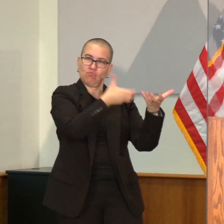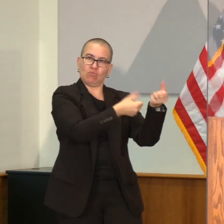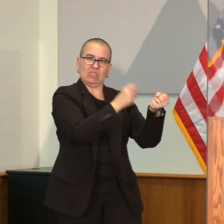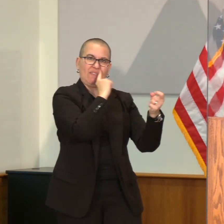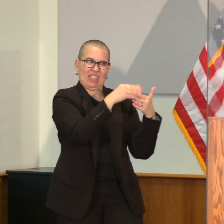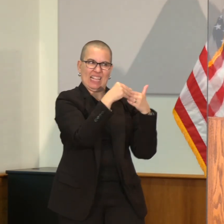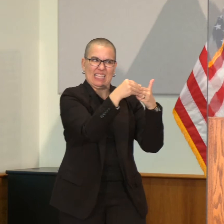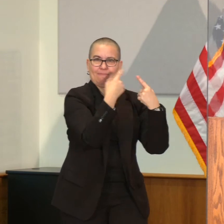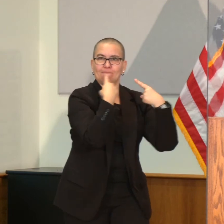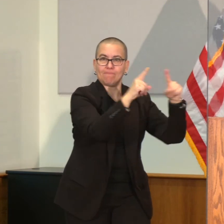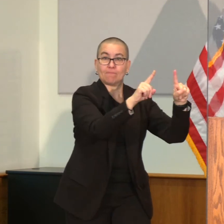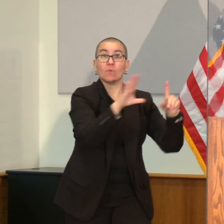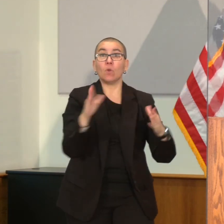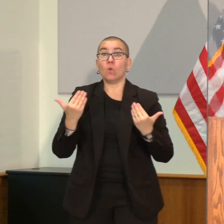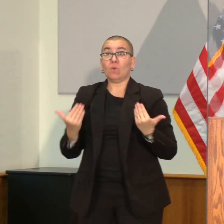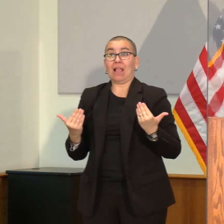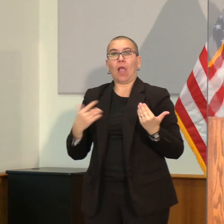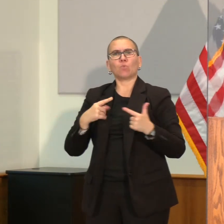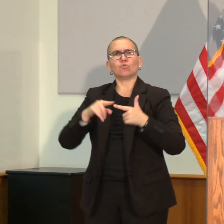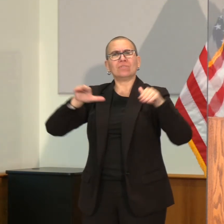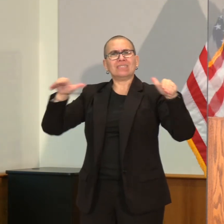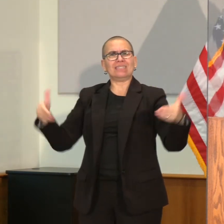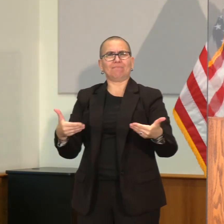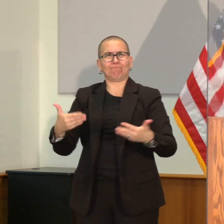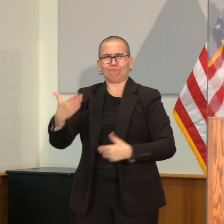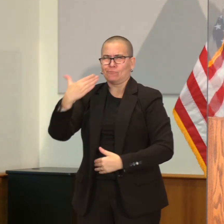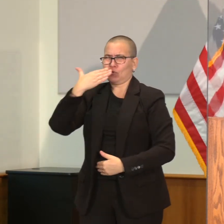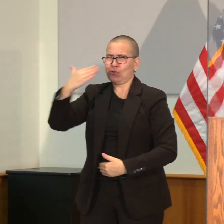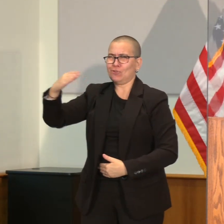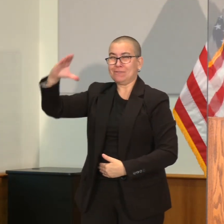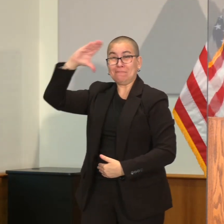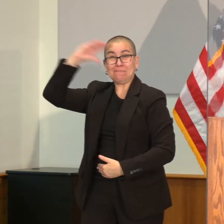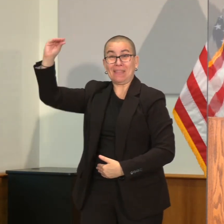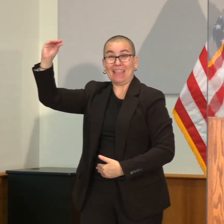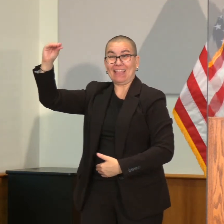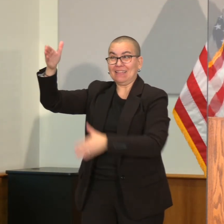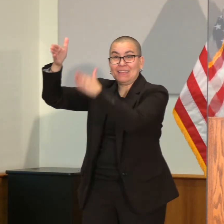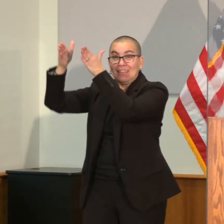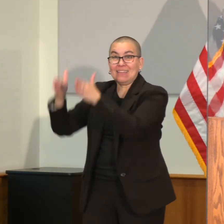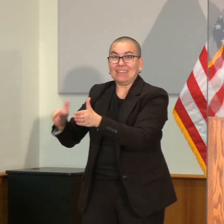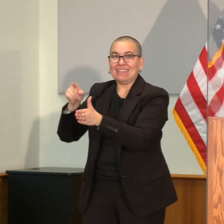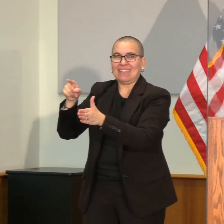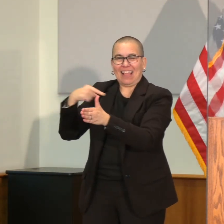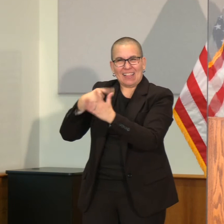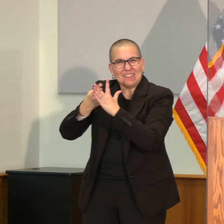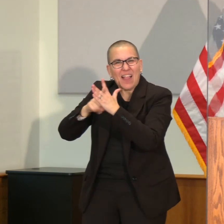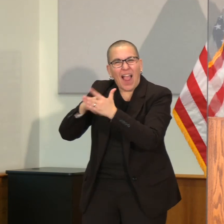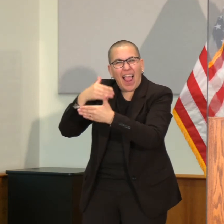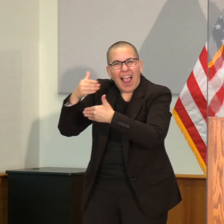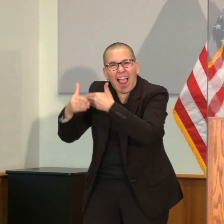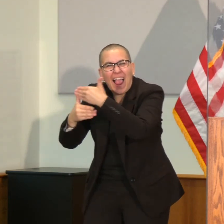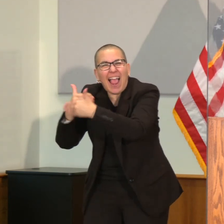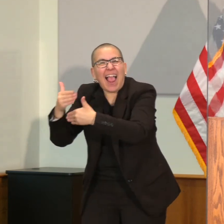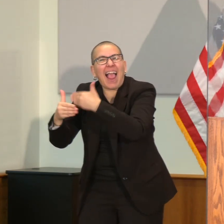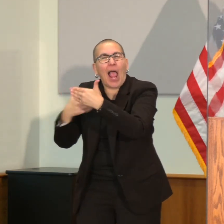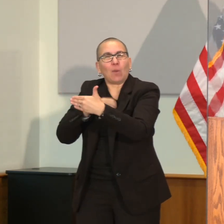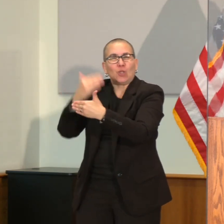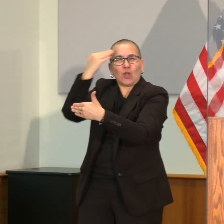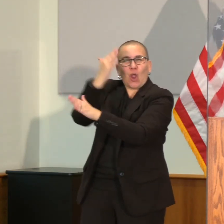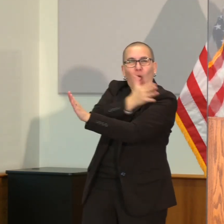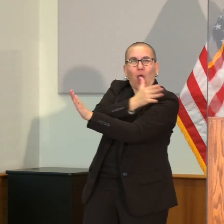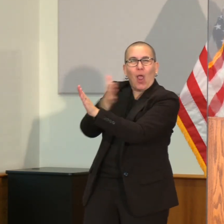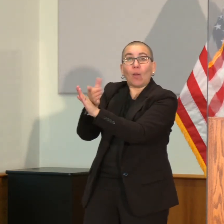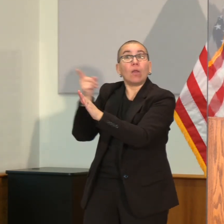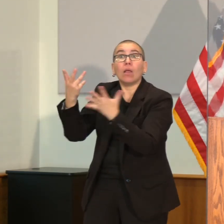to introduce a good man, a person that I'm just getting to know, and we plan to get to know each other more coming out of this, Representative